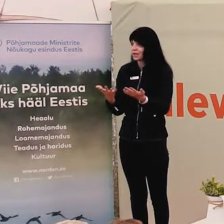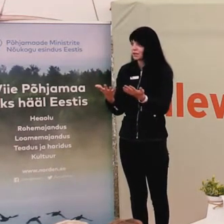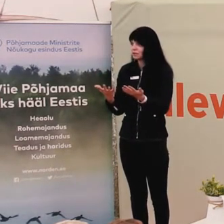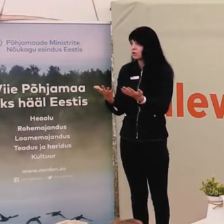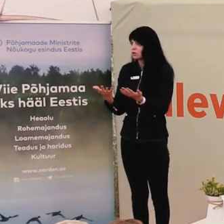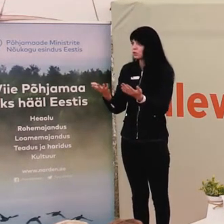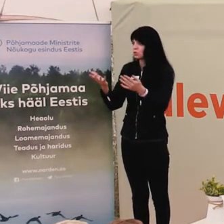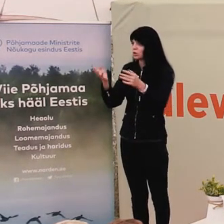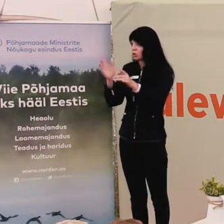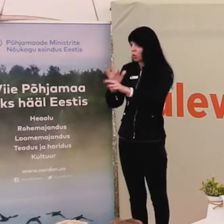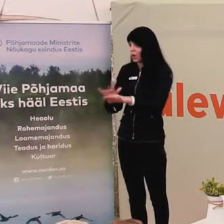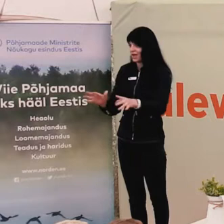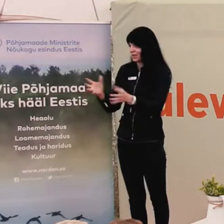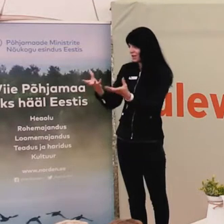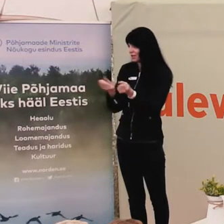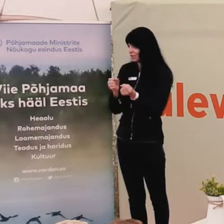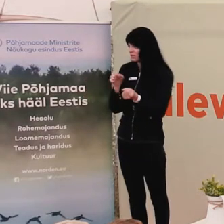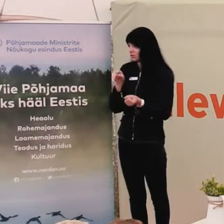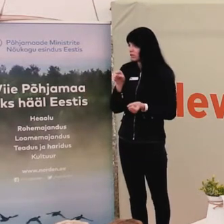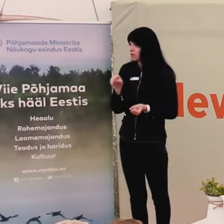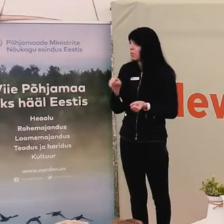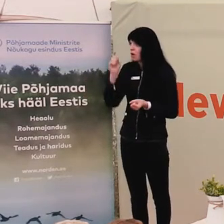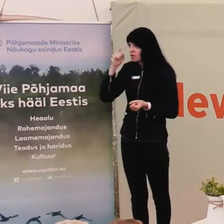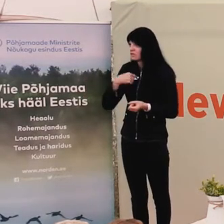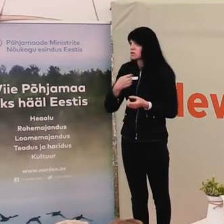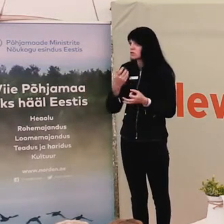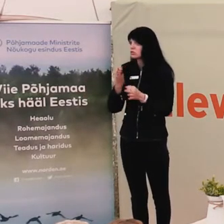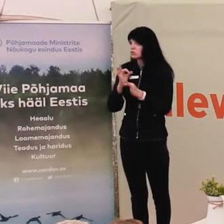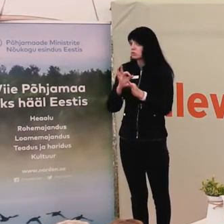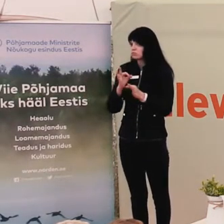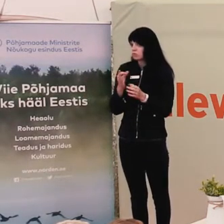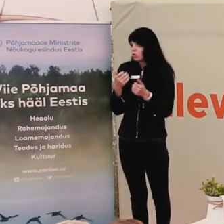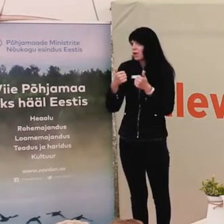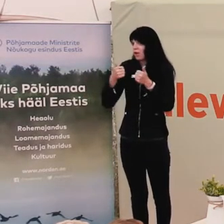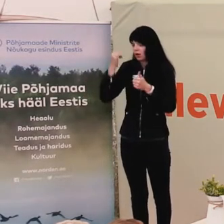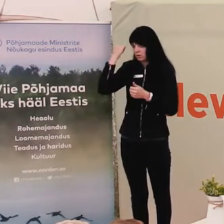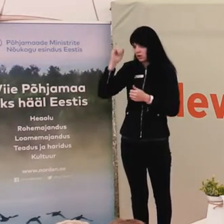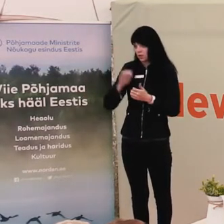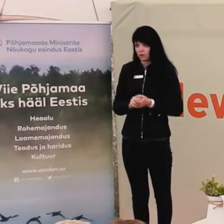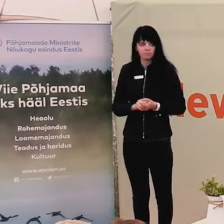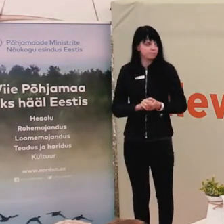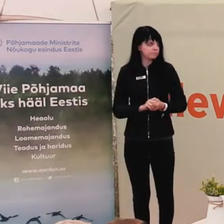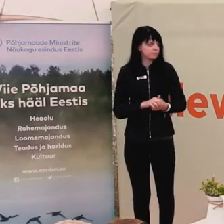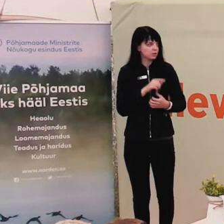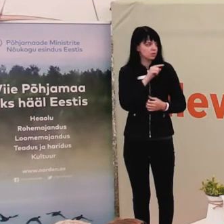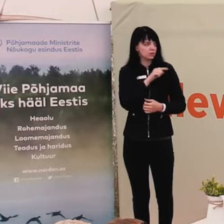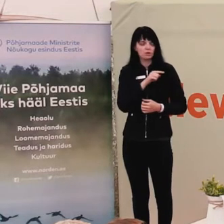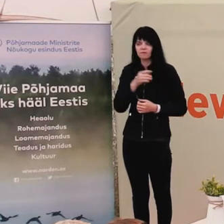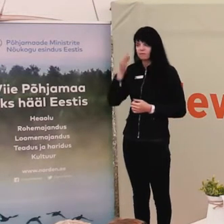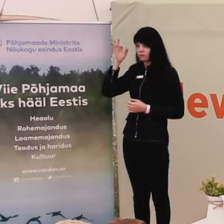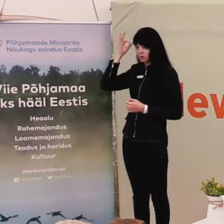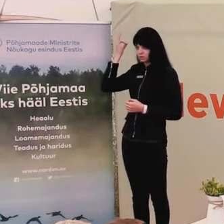repairing something. So I think that this is a great way to go, that you help these companies. In France, they have the same. To